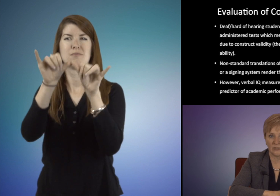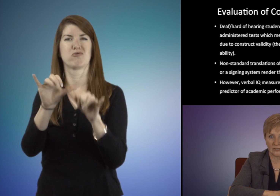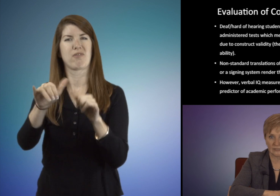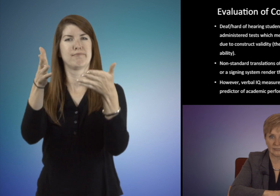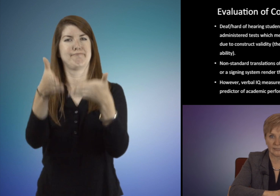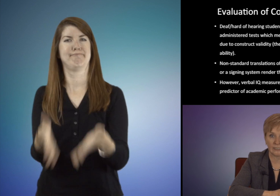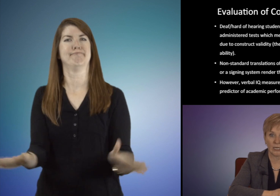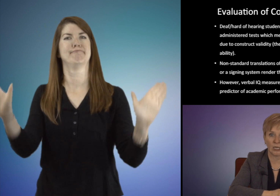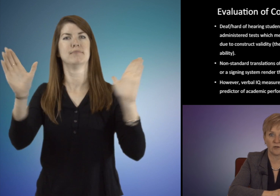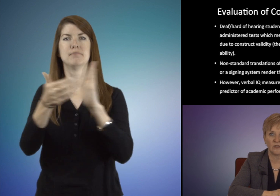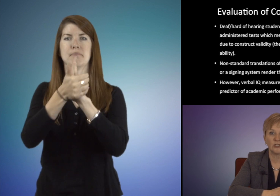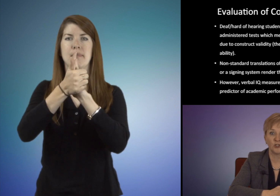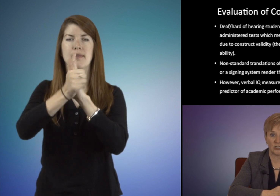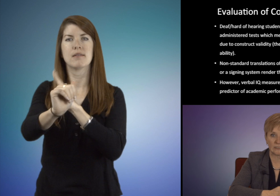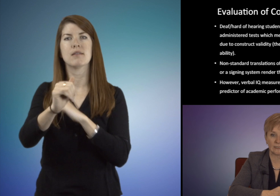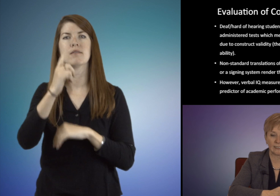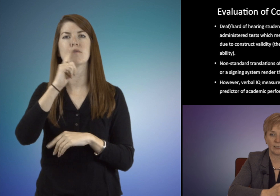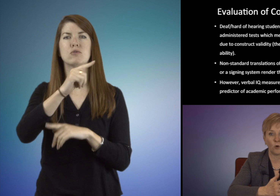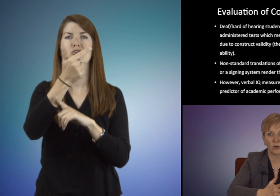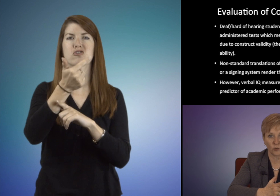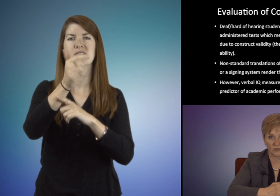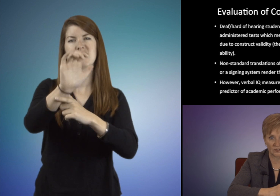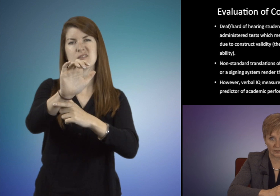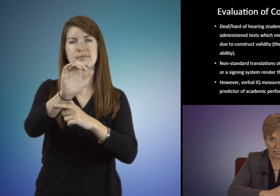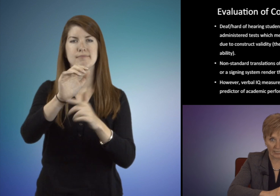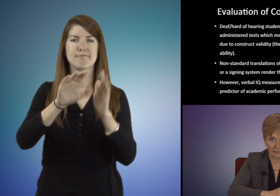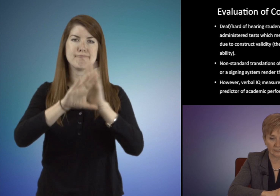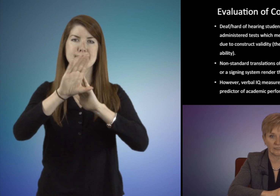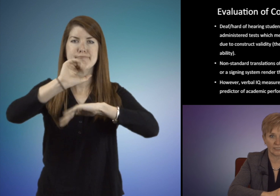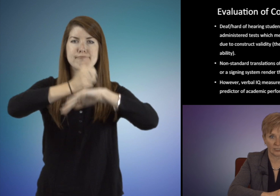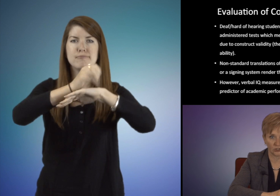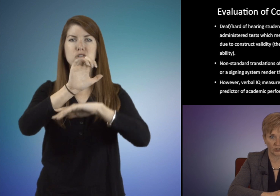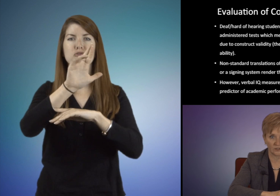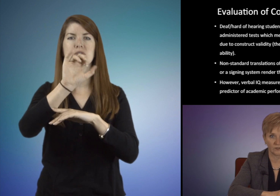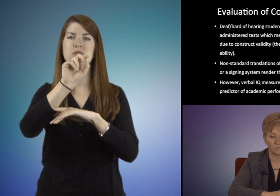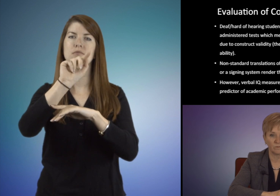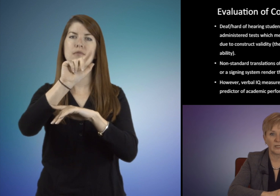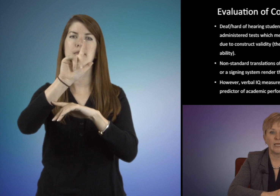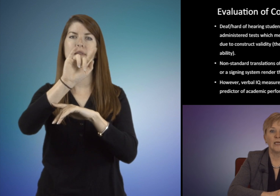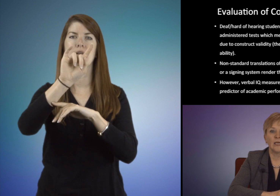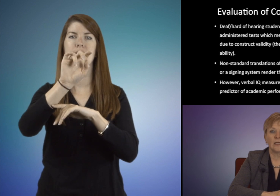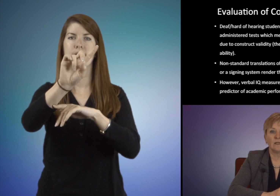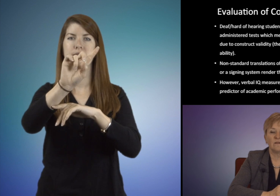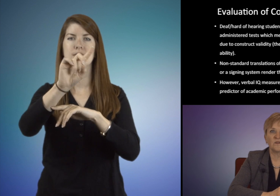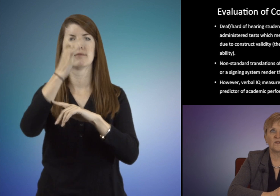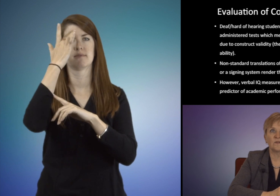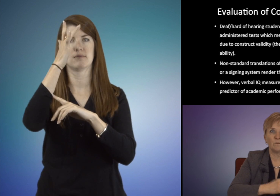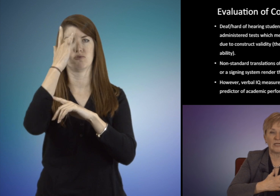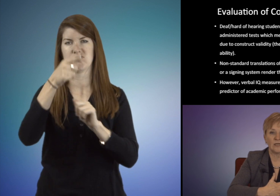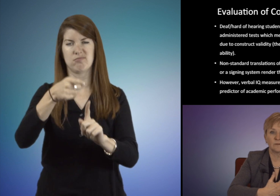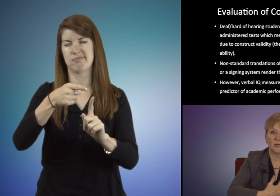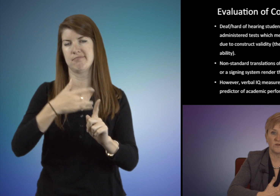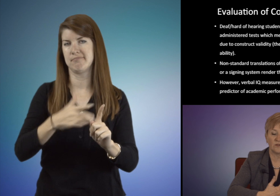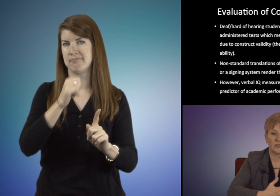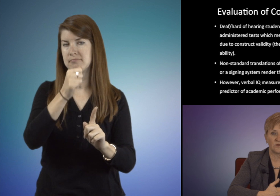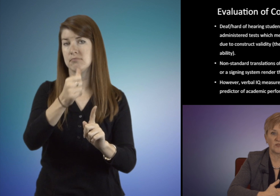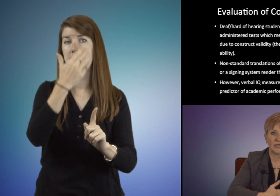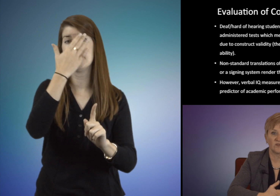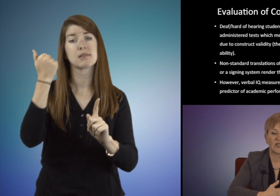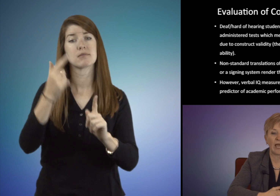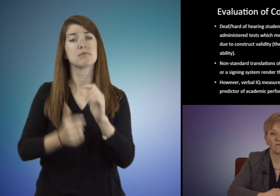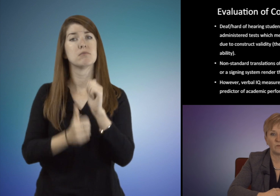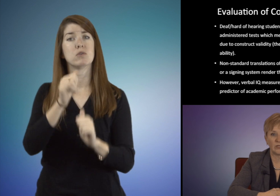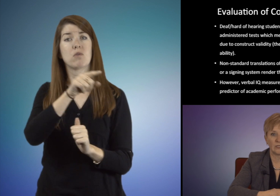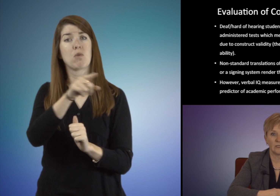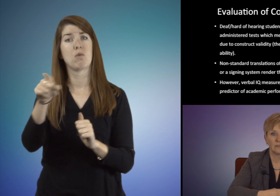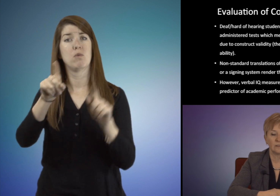broad ability of GC or crystallized intelligence. This is because most of those